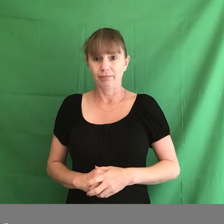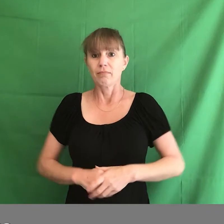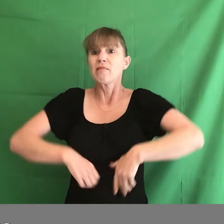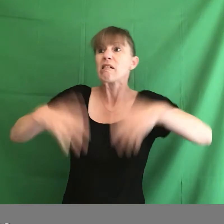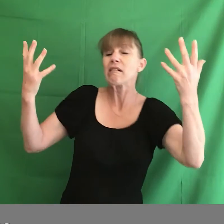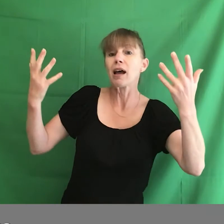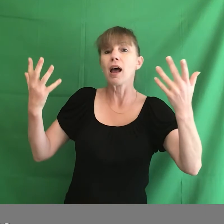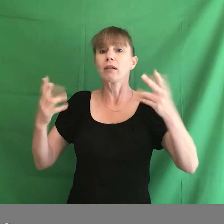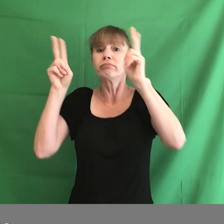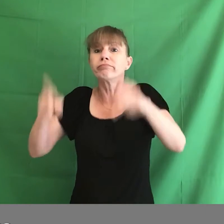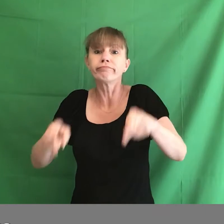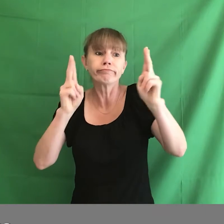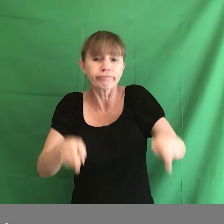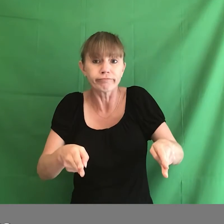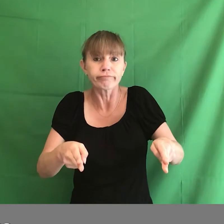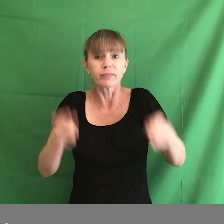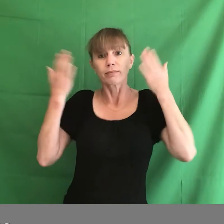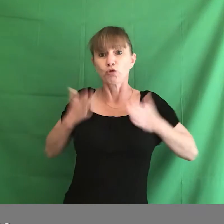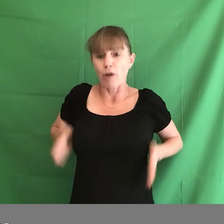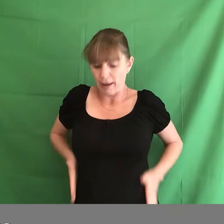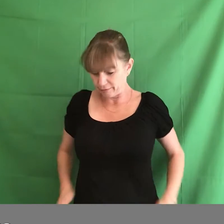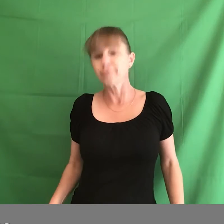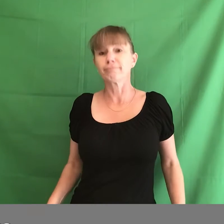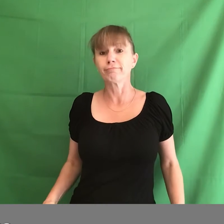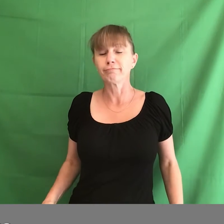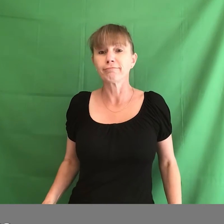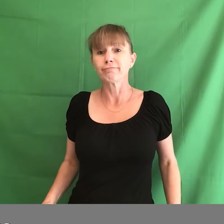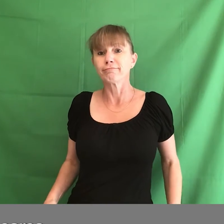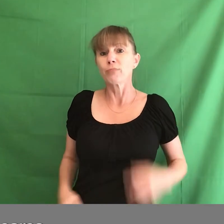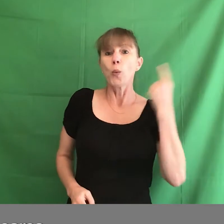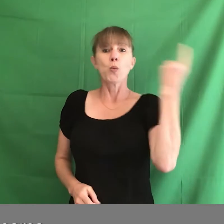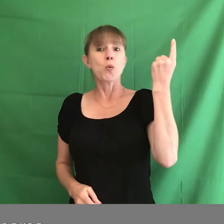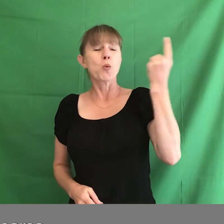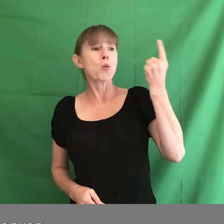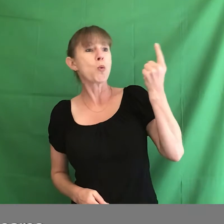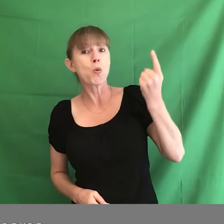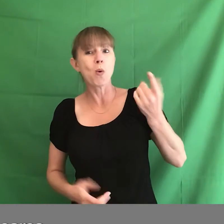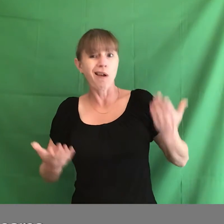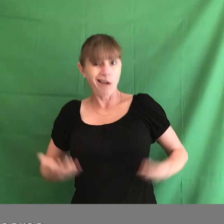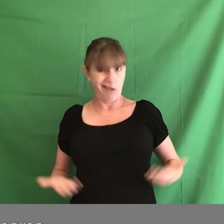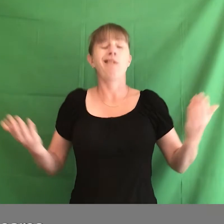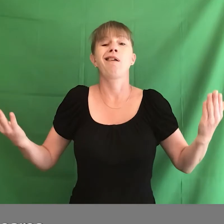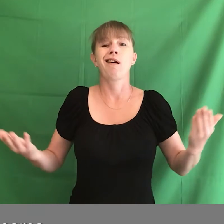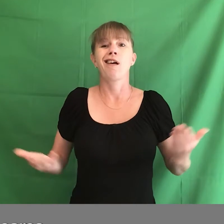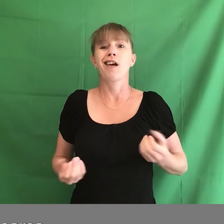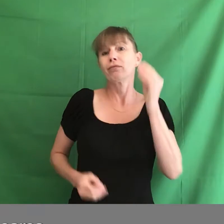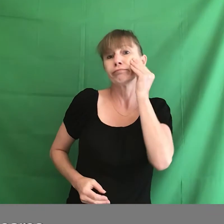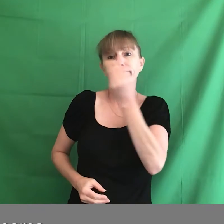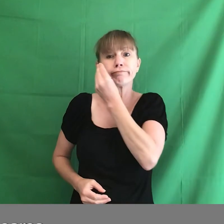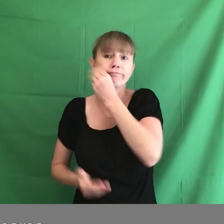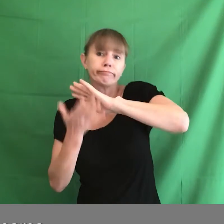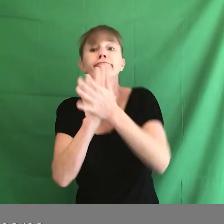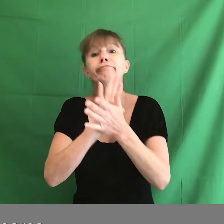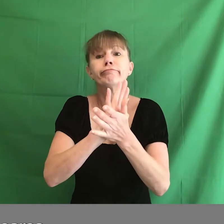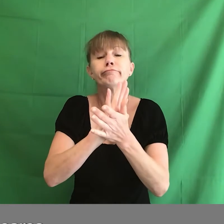will anybody die if you put on a dress? Who on earth cares if your blusher's